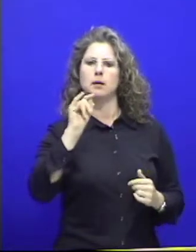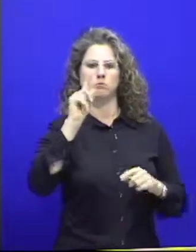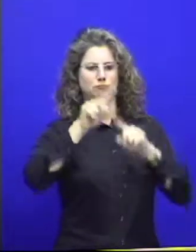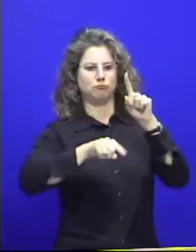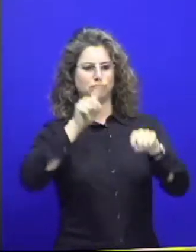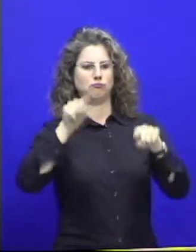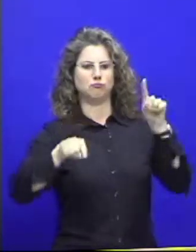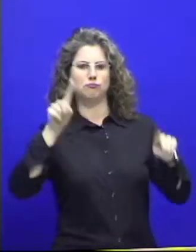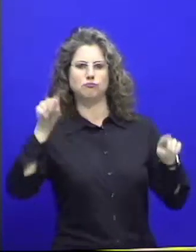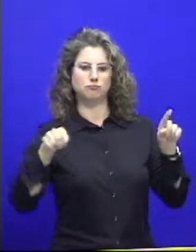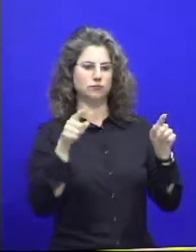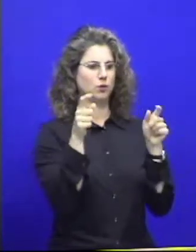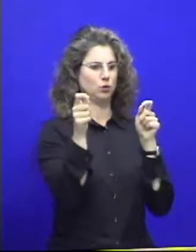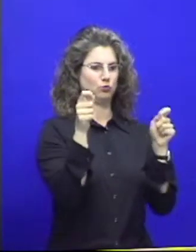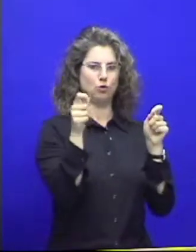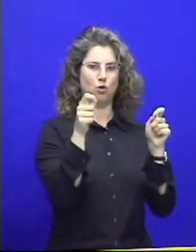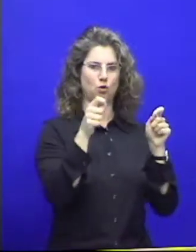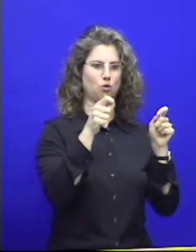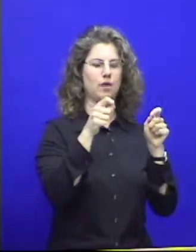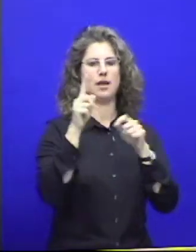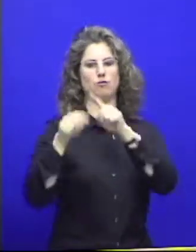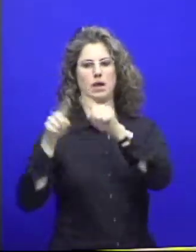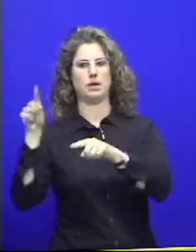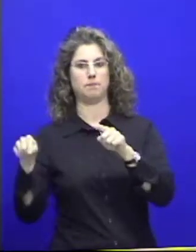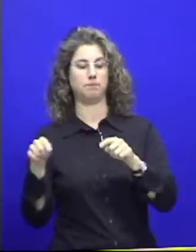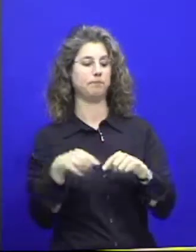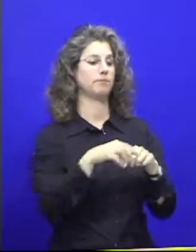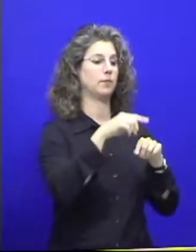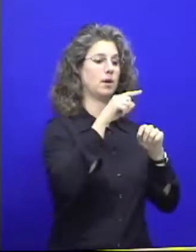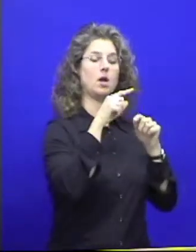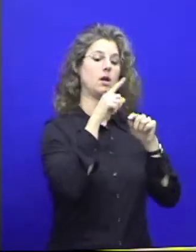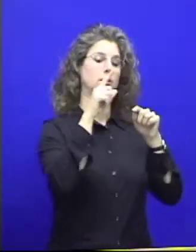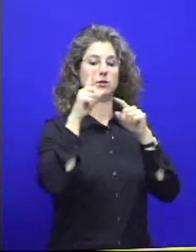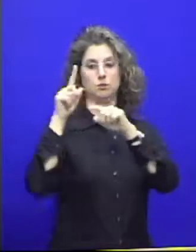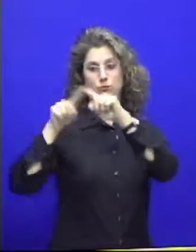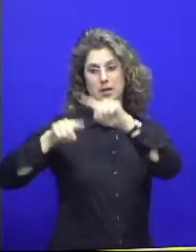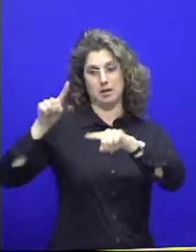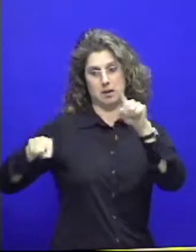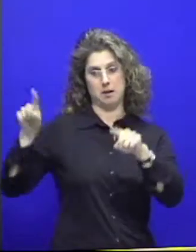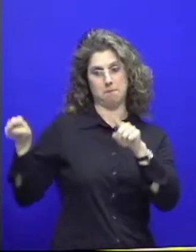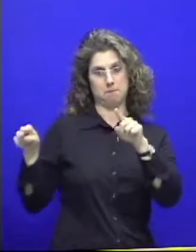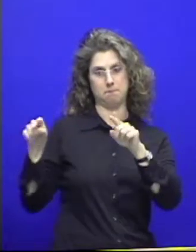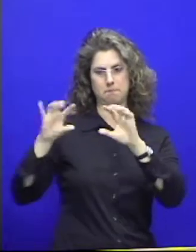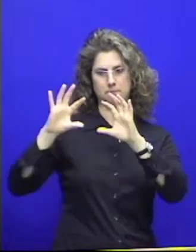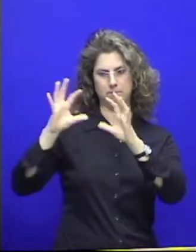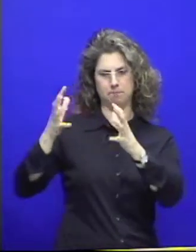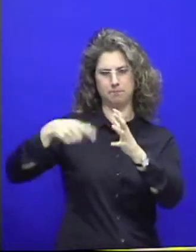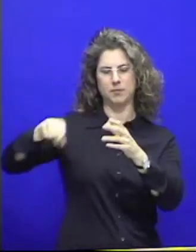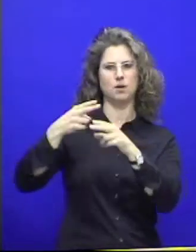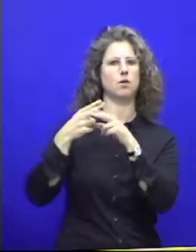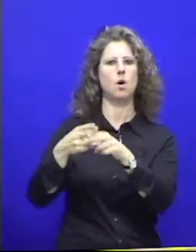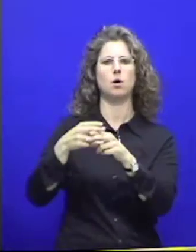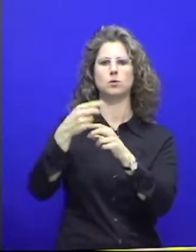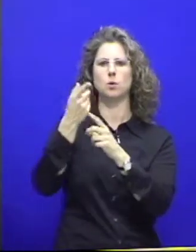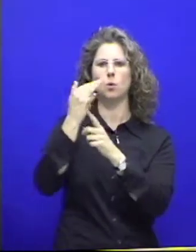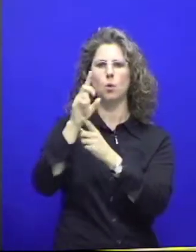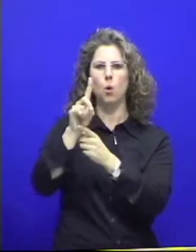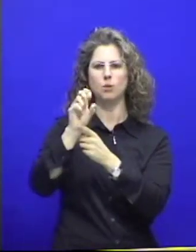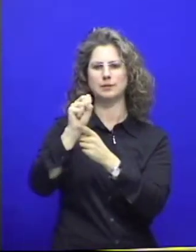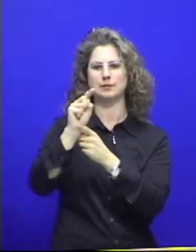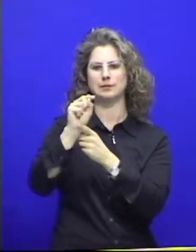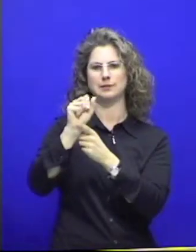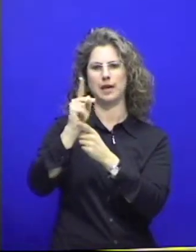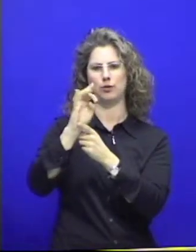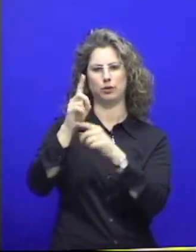controlled trial. The randomized controlled trial is called the gold standard. It's